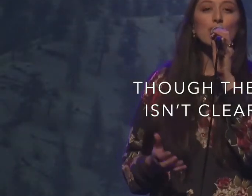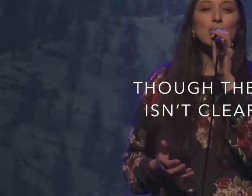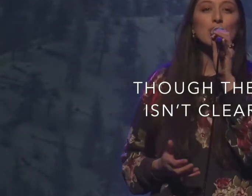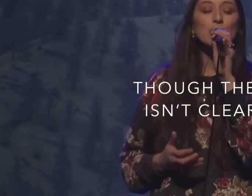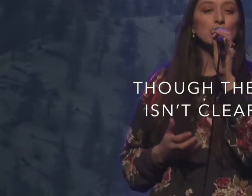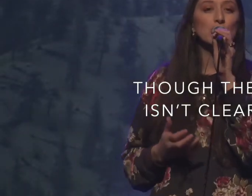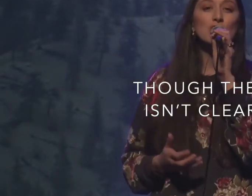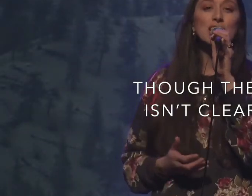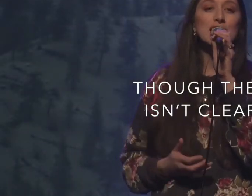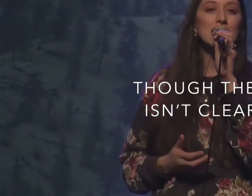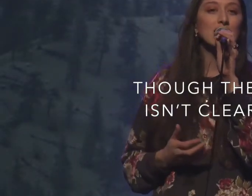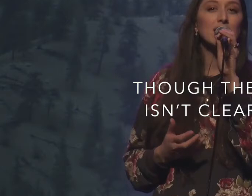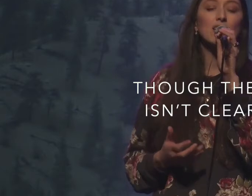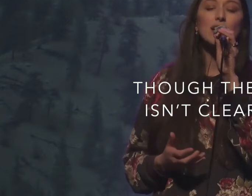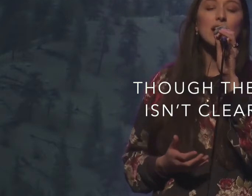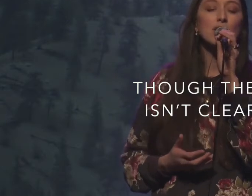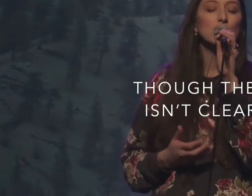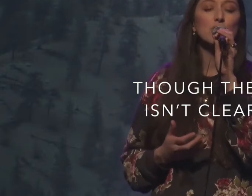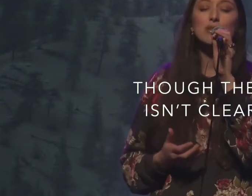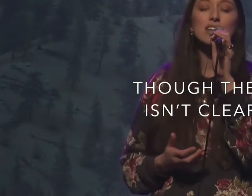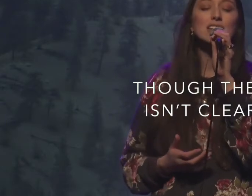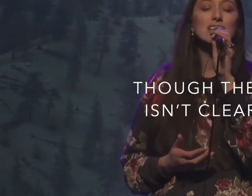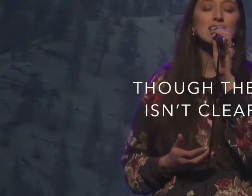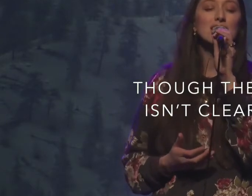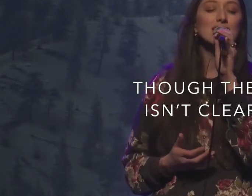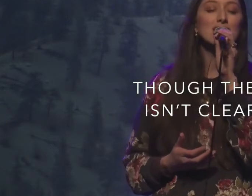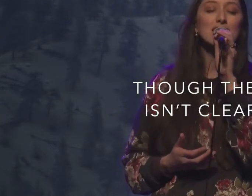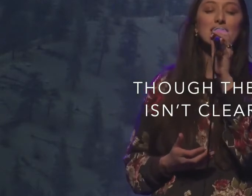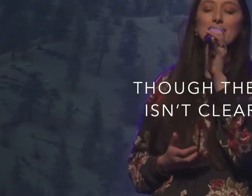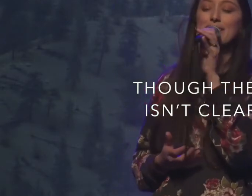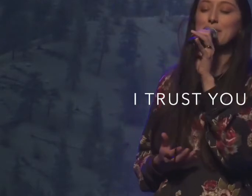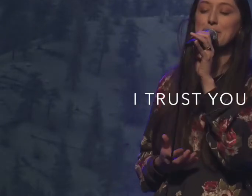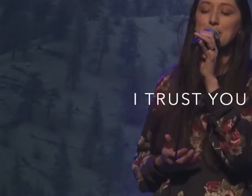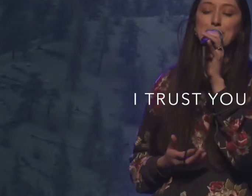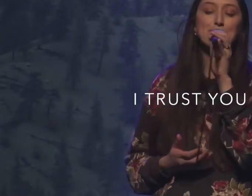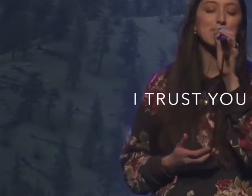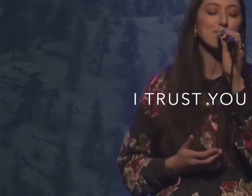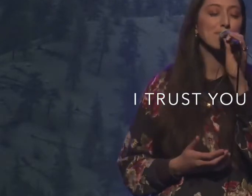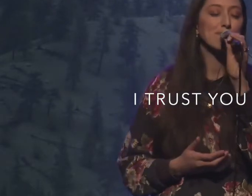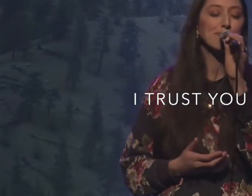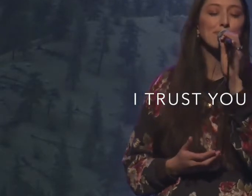Though the future isn't clear to me,